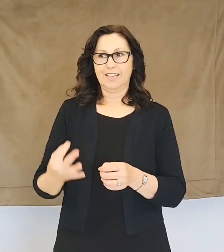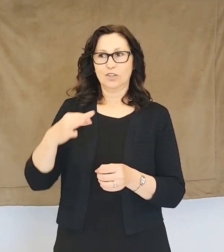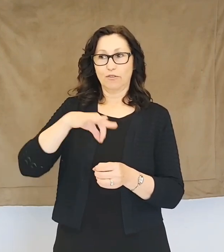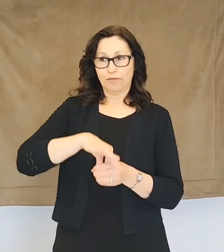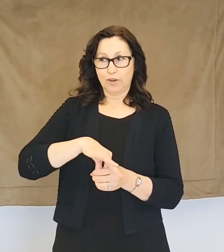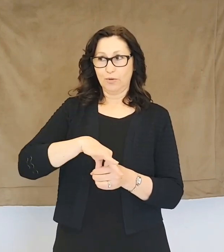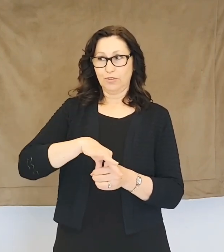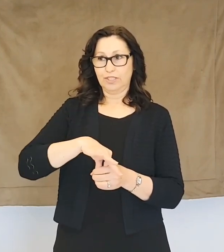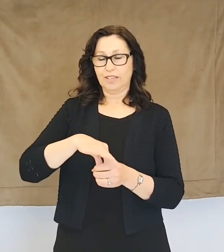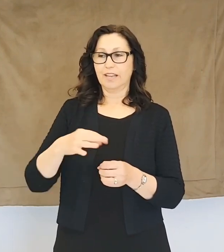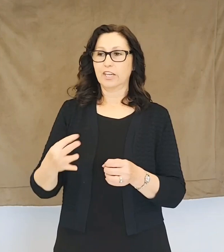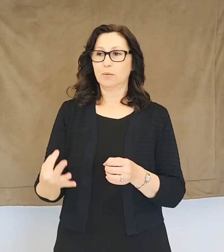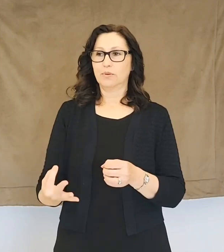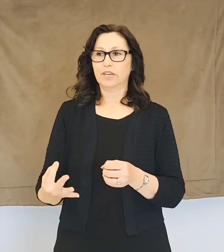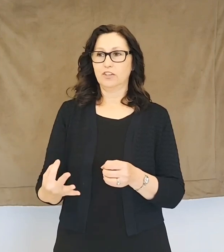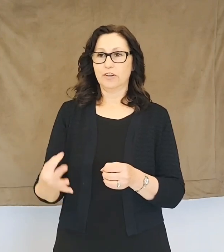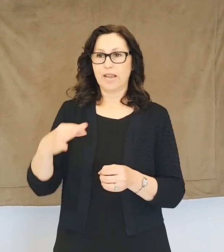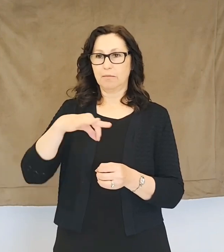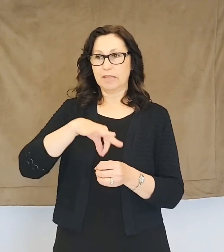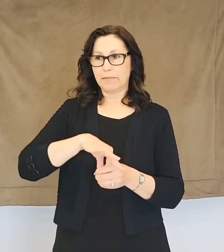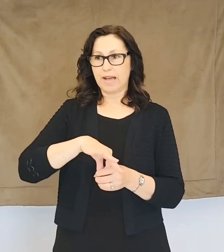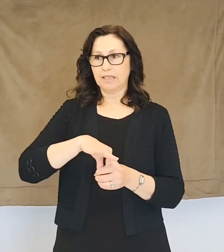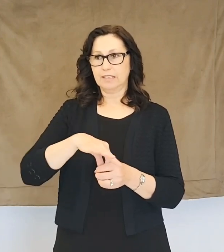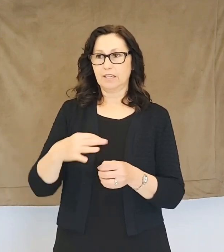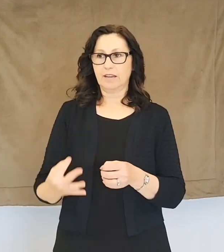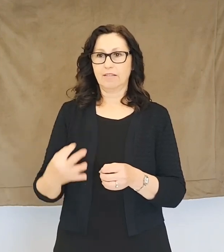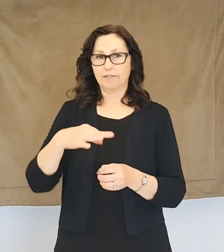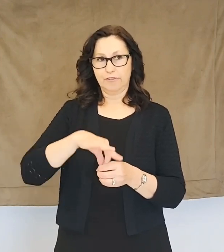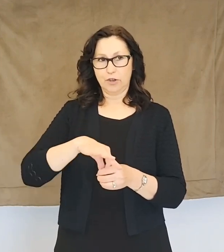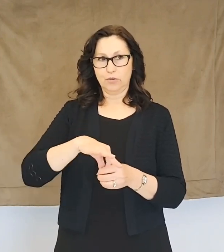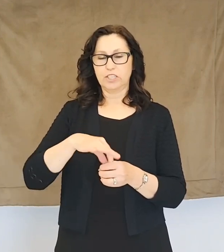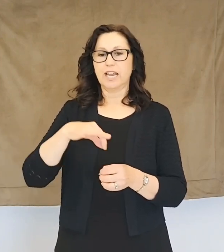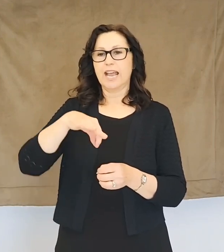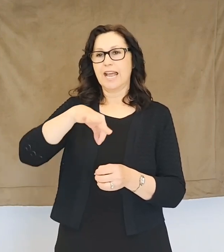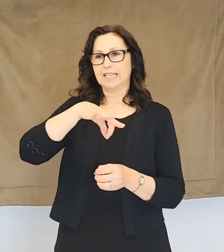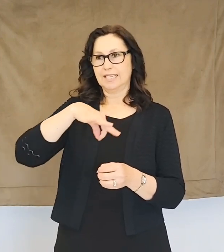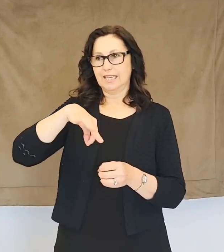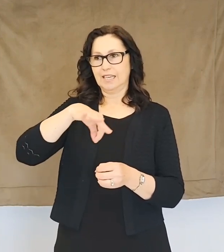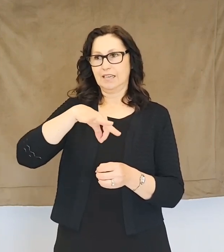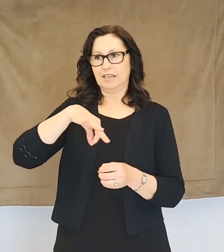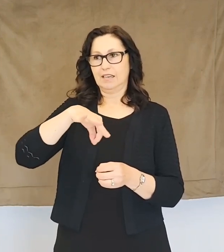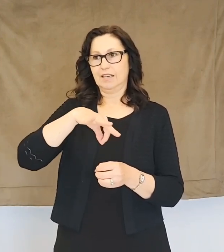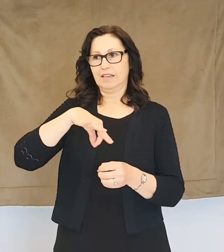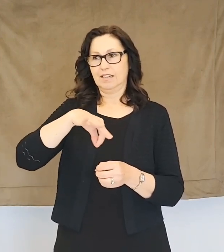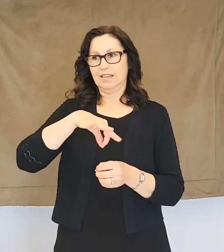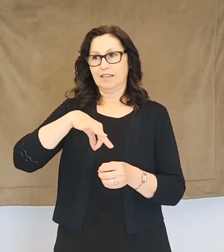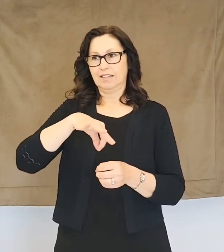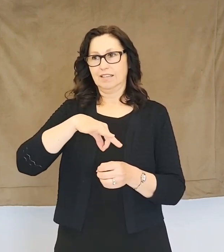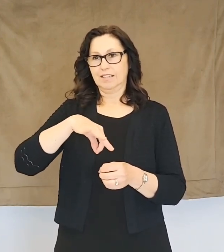So vote, like you're putting your name in the ballot, vote. And T.